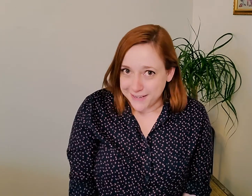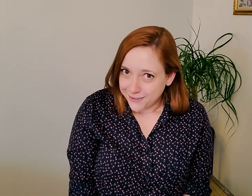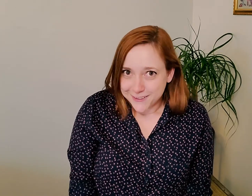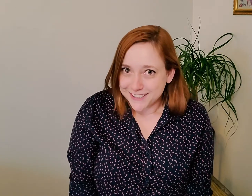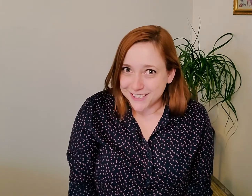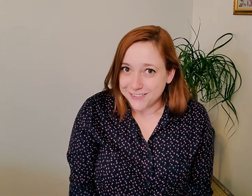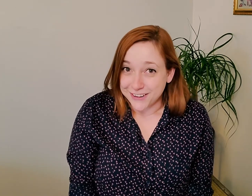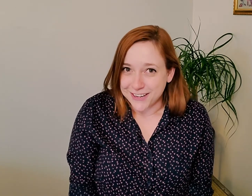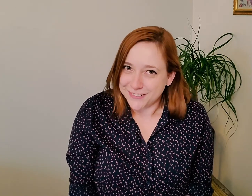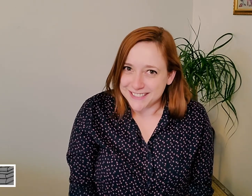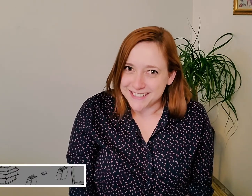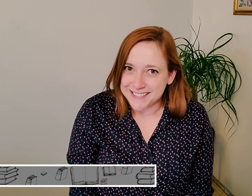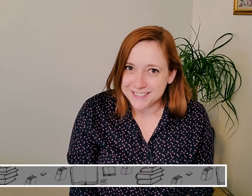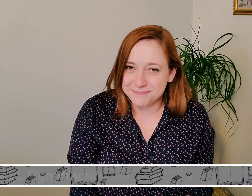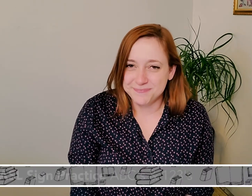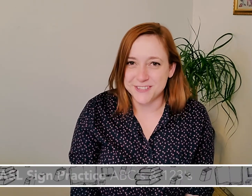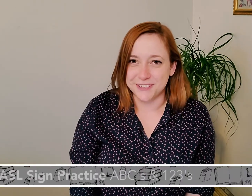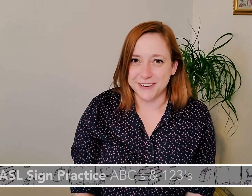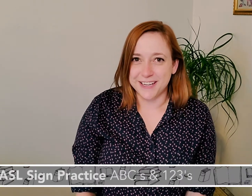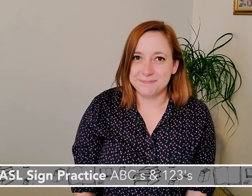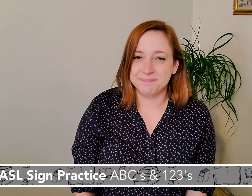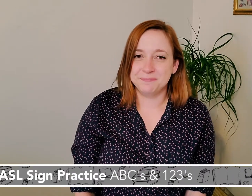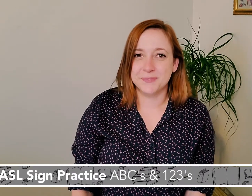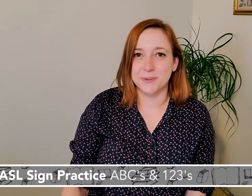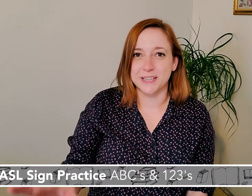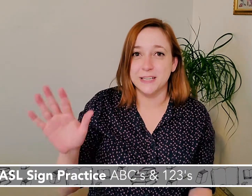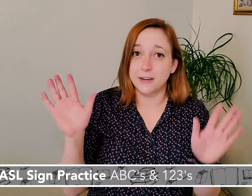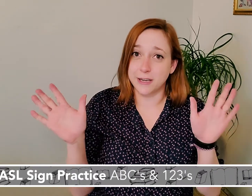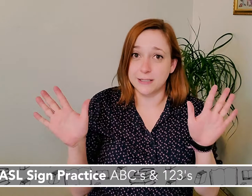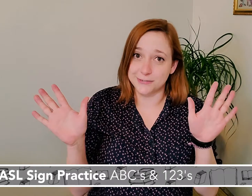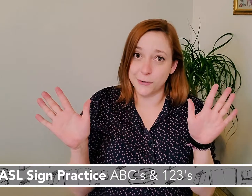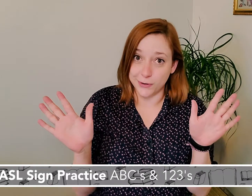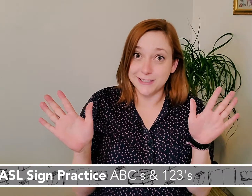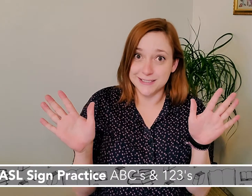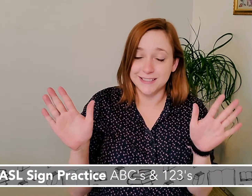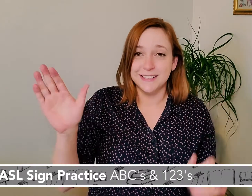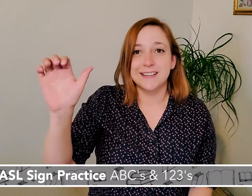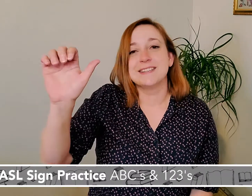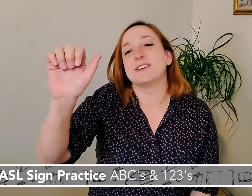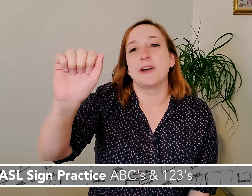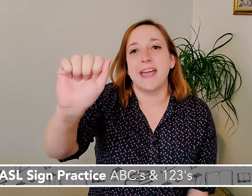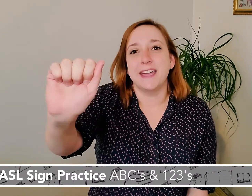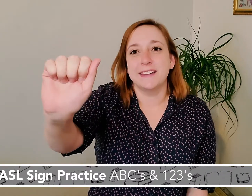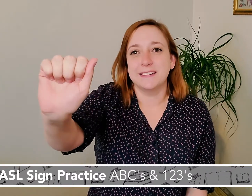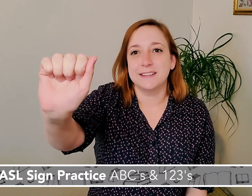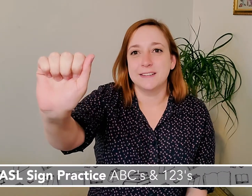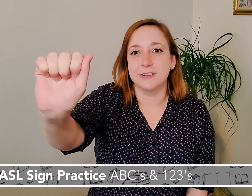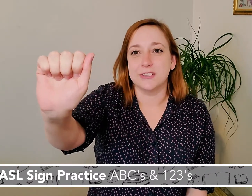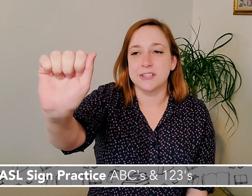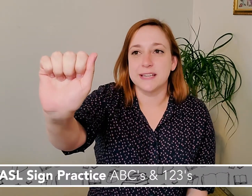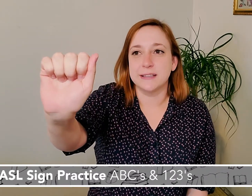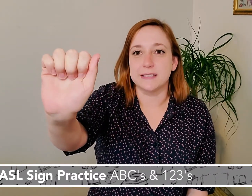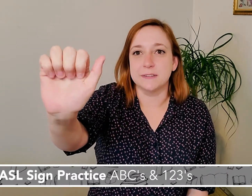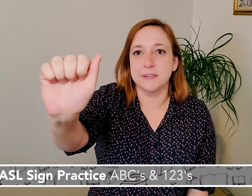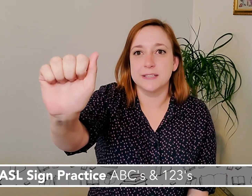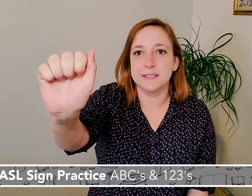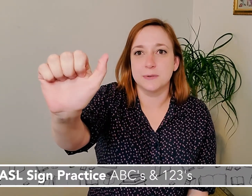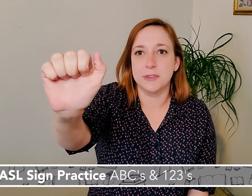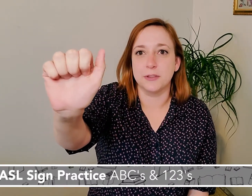we're going to start with our ABCs. So are you ready? We're going to need our hands, of course. So A looks just like this, a fist with your thumb on